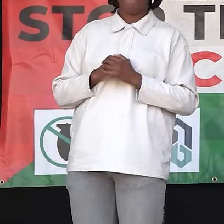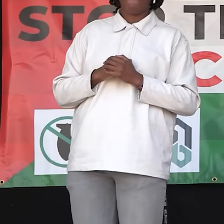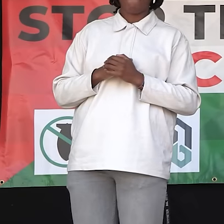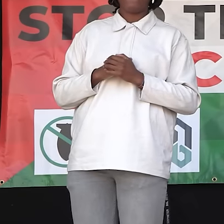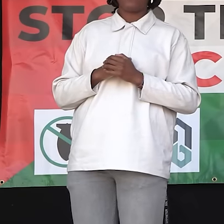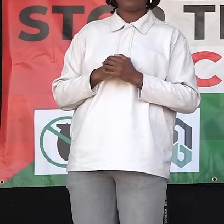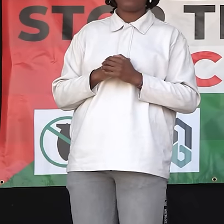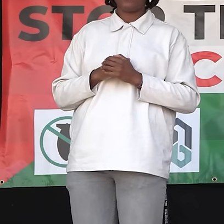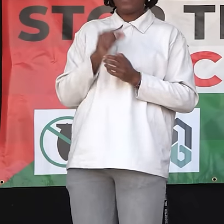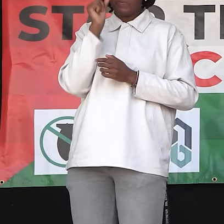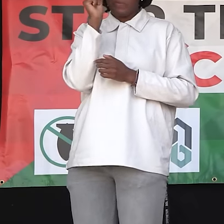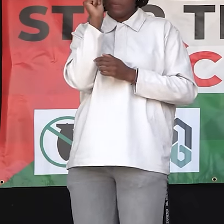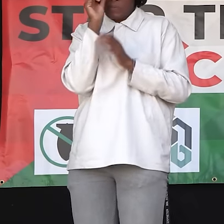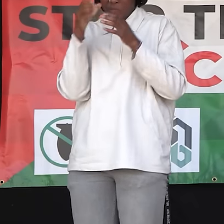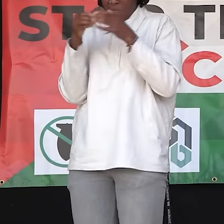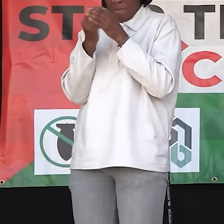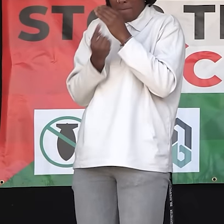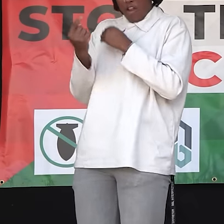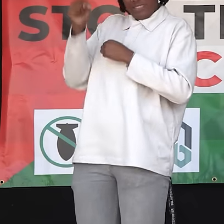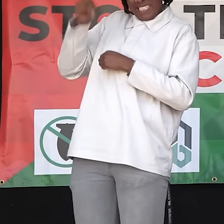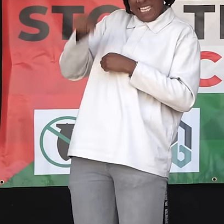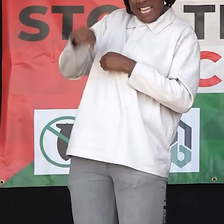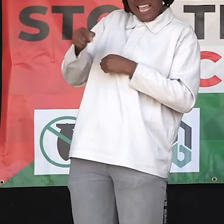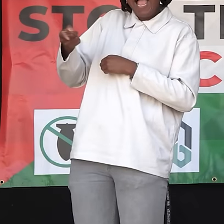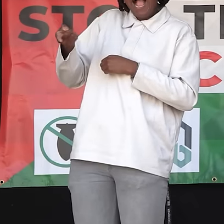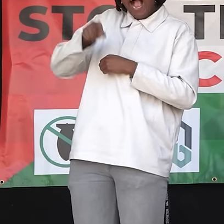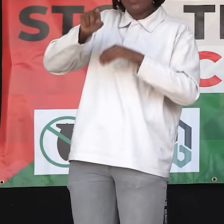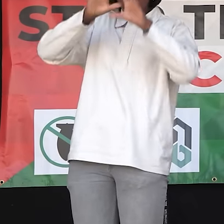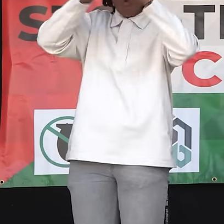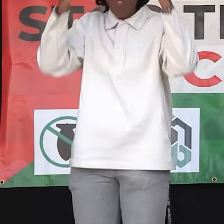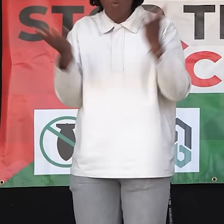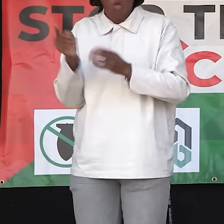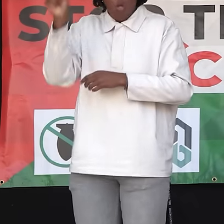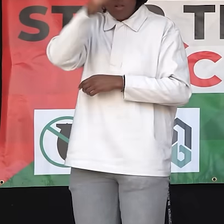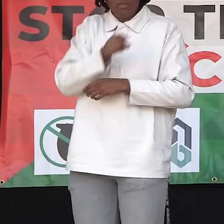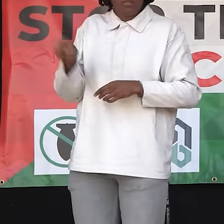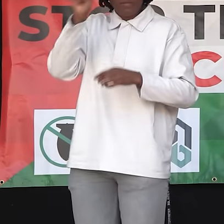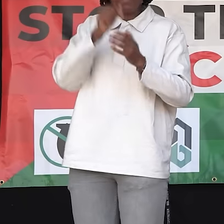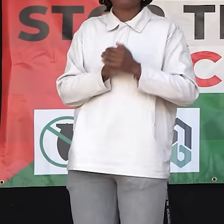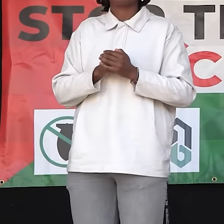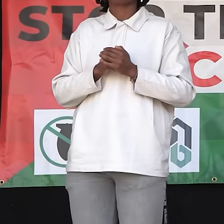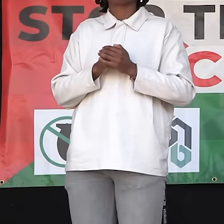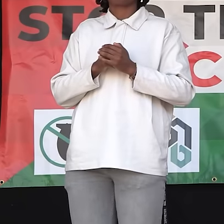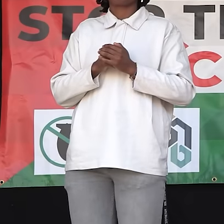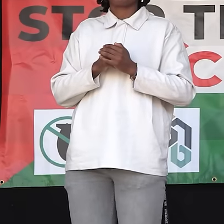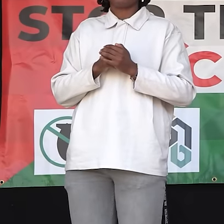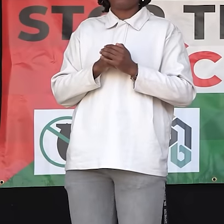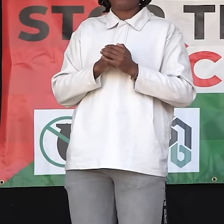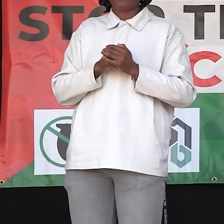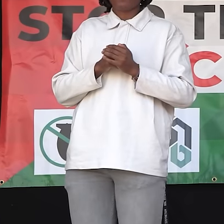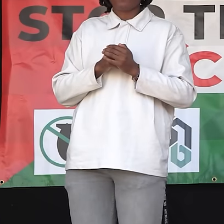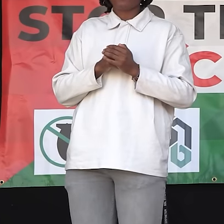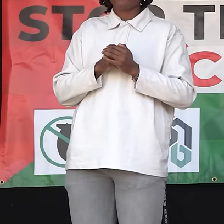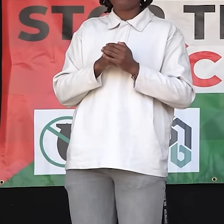a tiny minority here and across the world. Now, recently we've